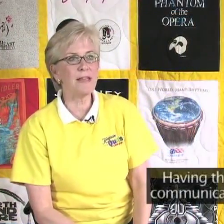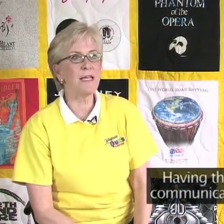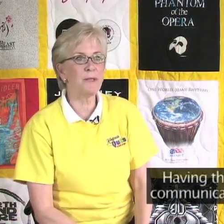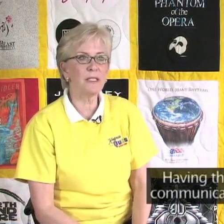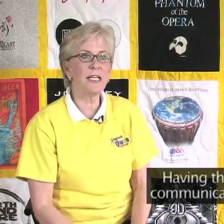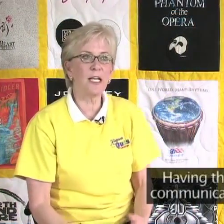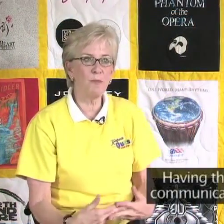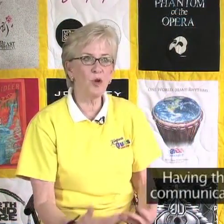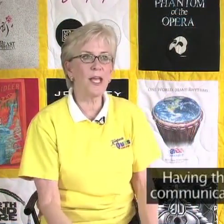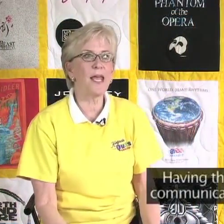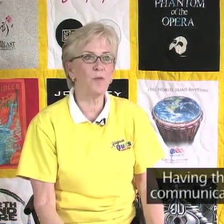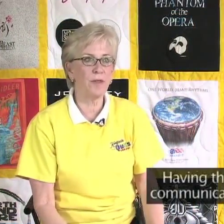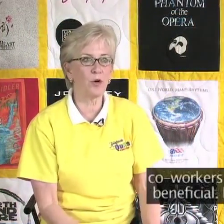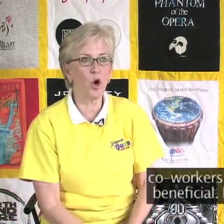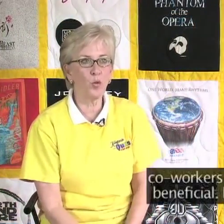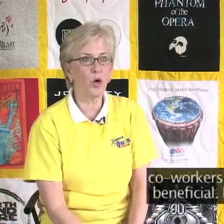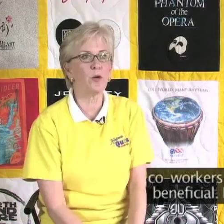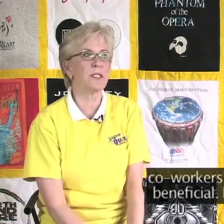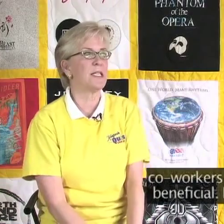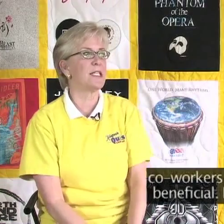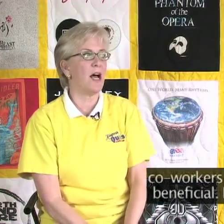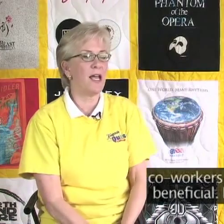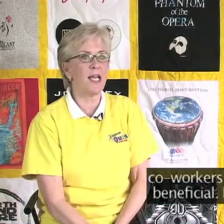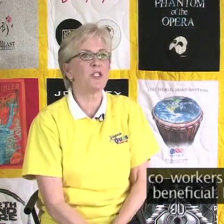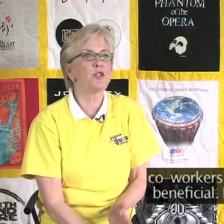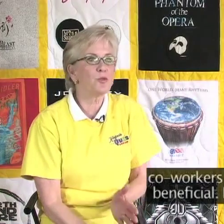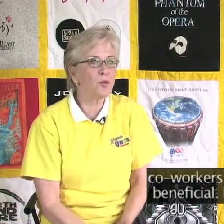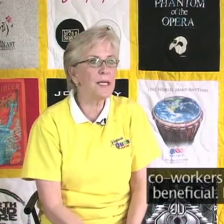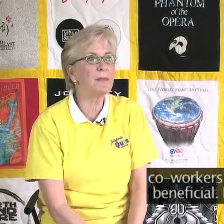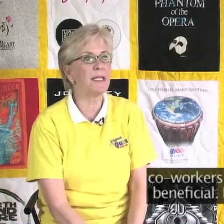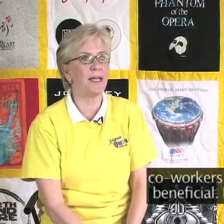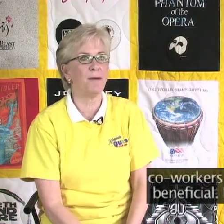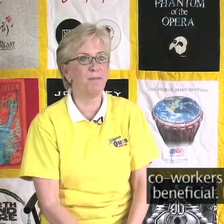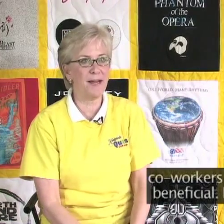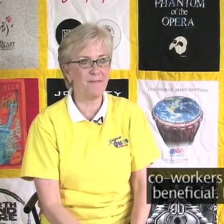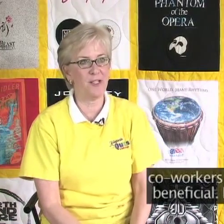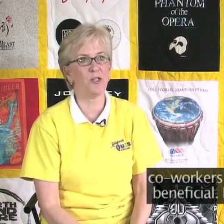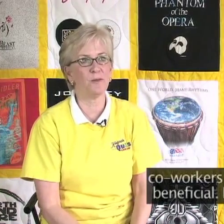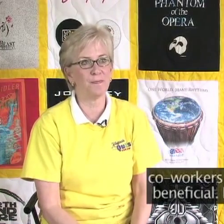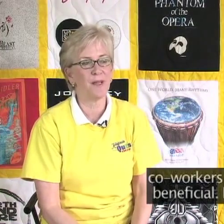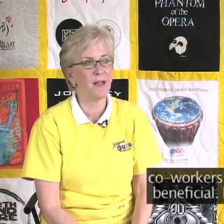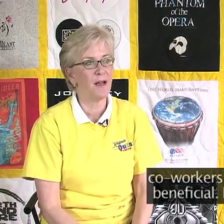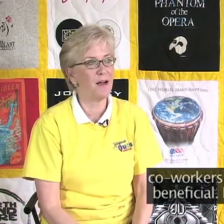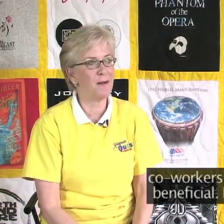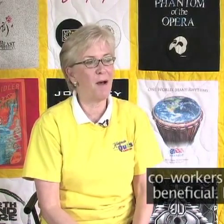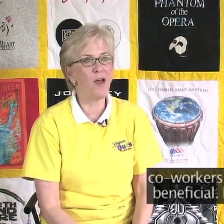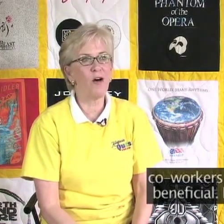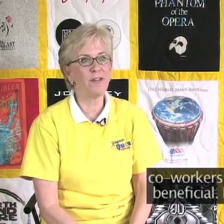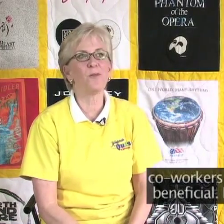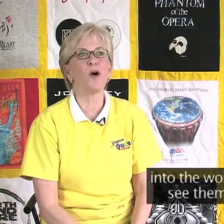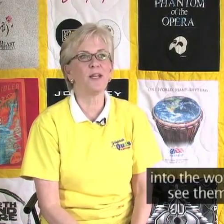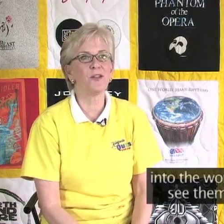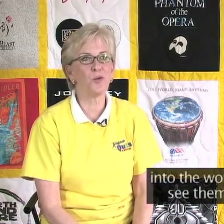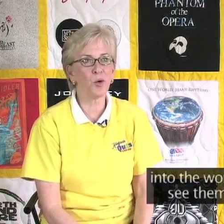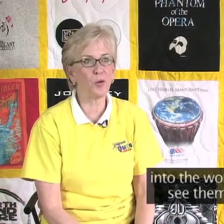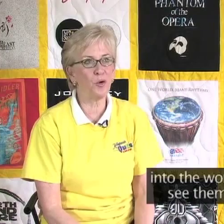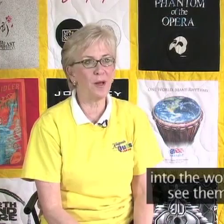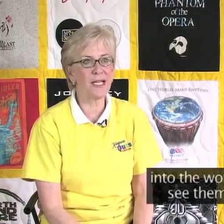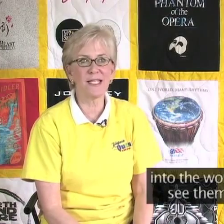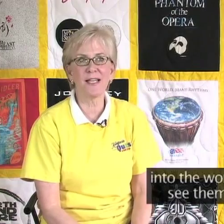Having the ability to communicate with your coworkers is extremely beneficial. I often walk into the workroom and I see